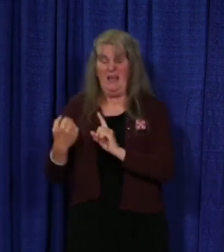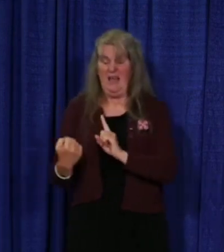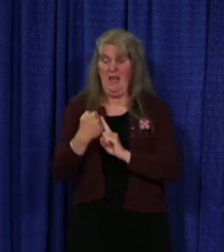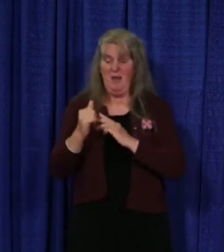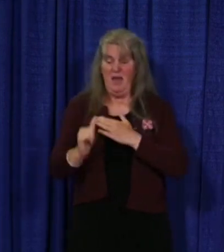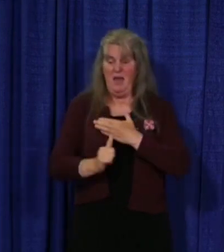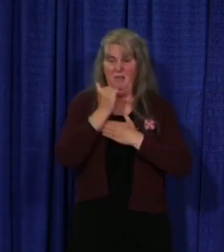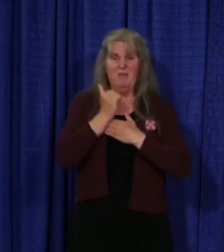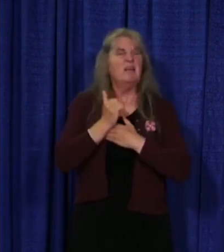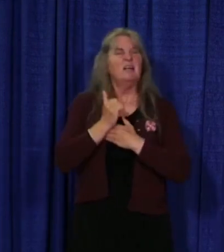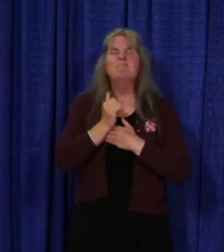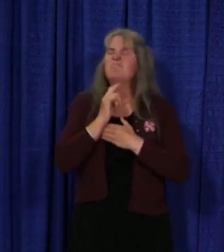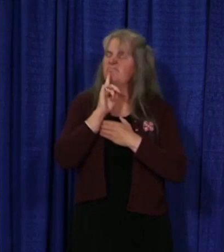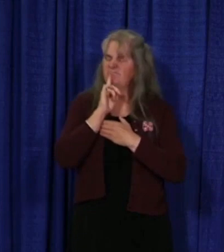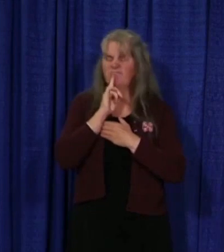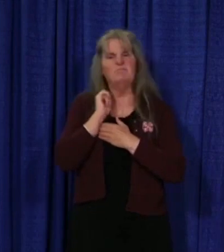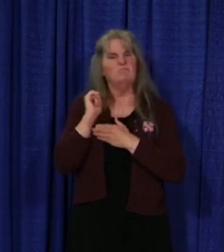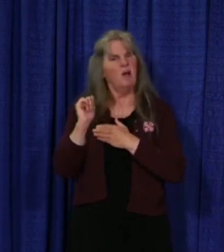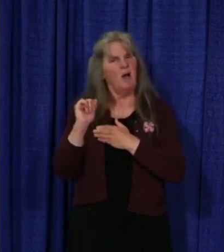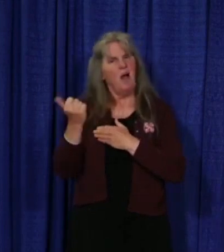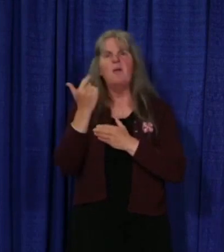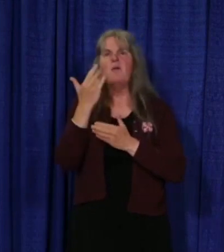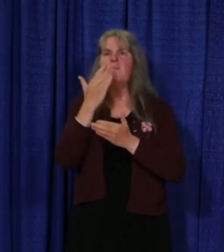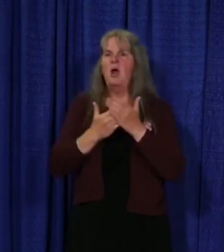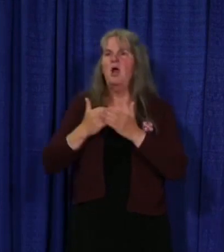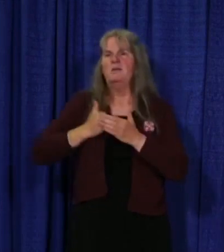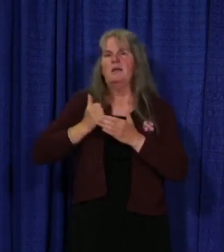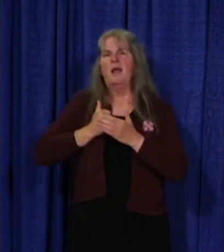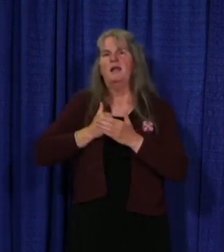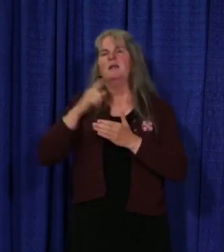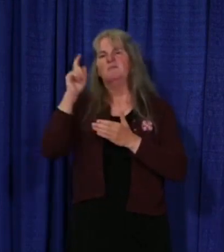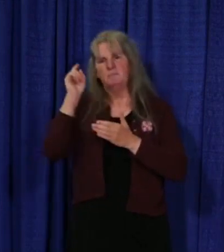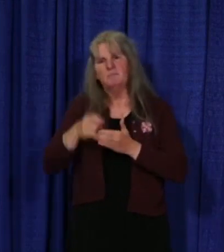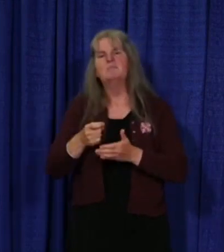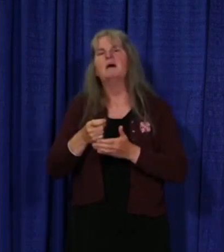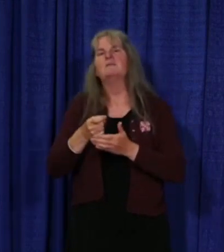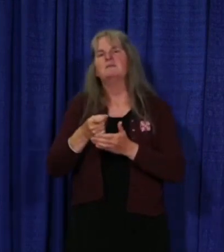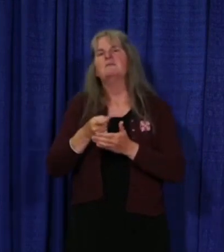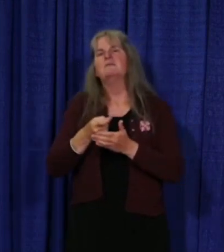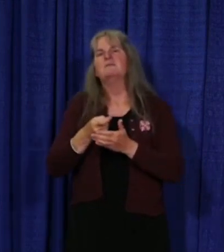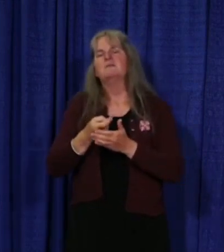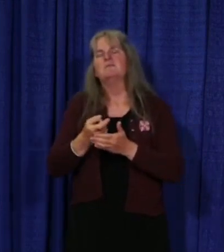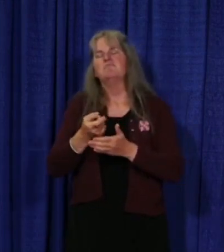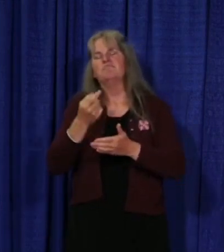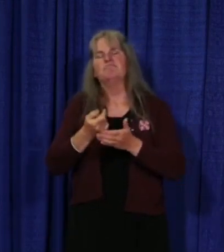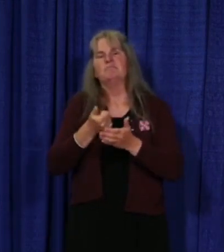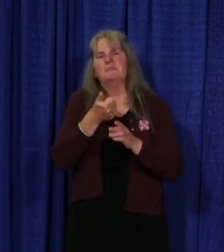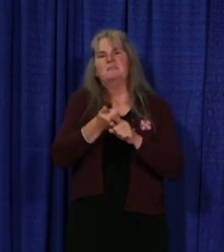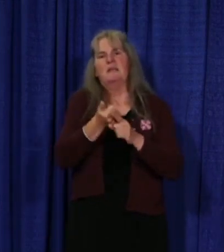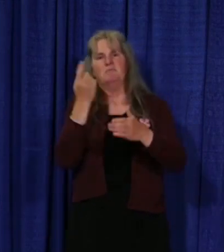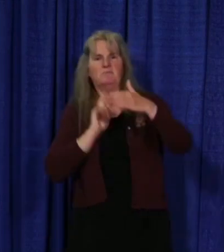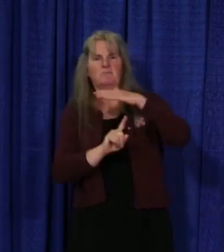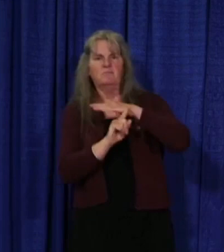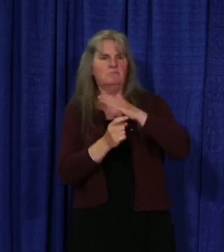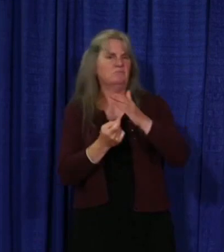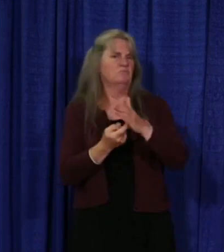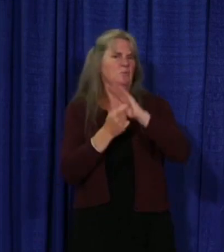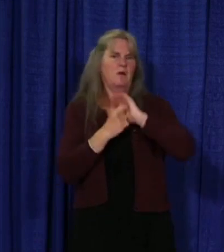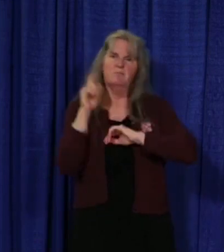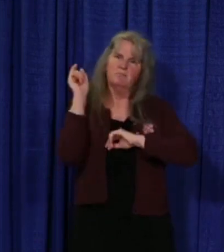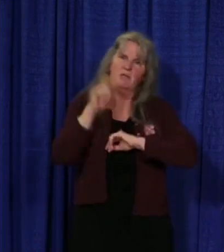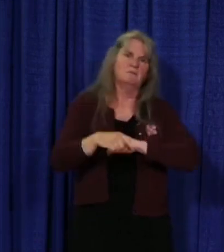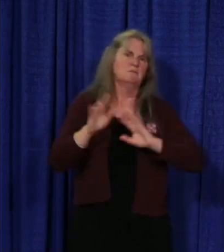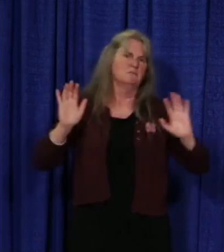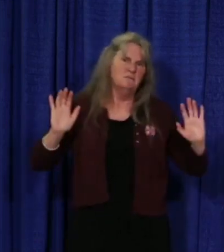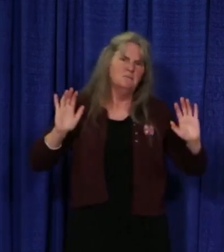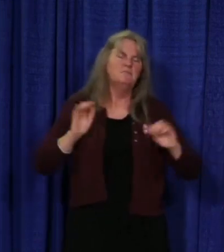that requirement for self-isolation for Albertans. We're watching a few other jurisdictions,